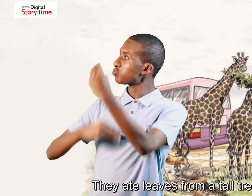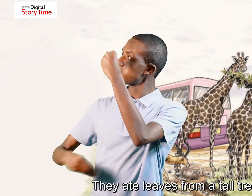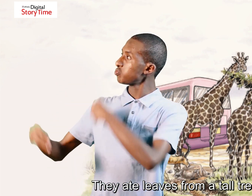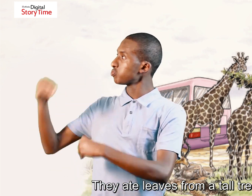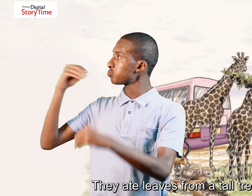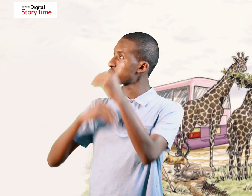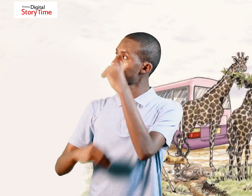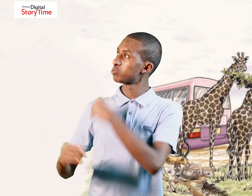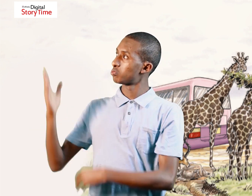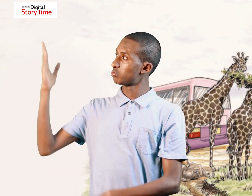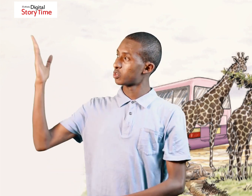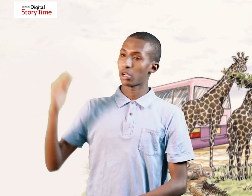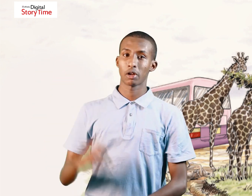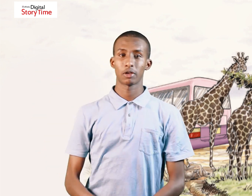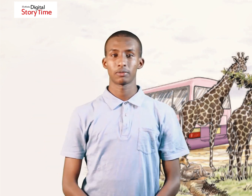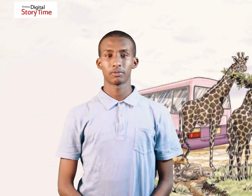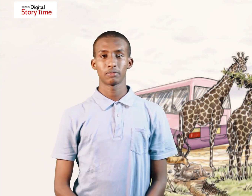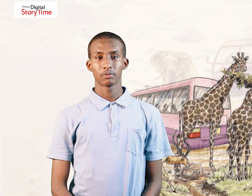from a tall tree.